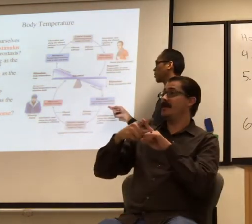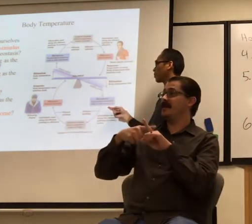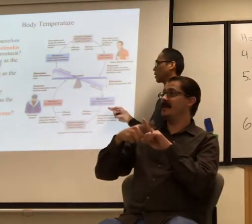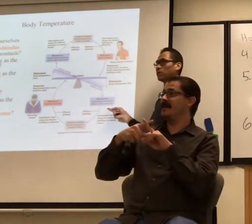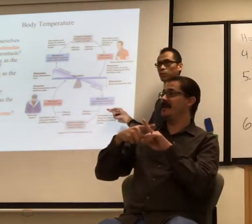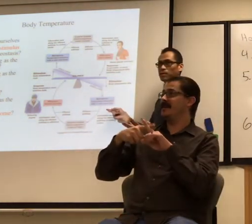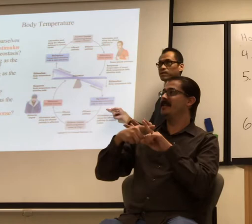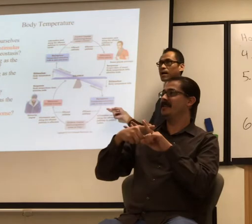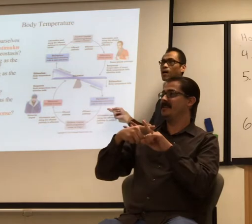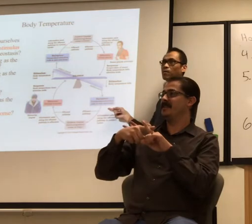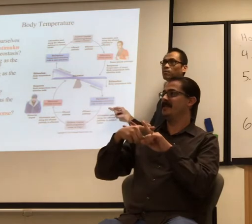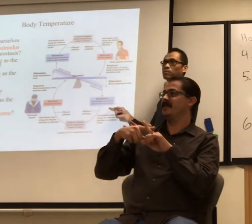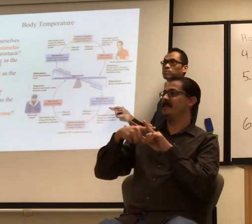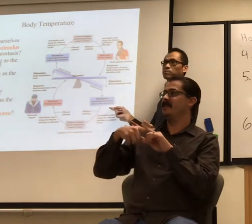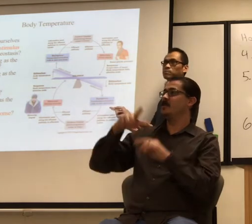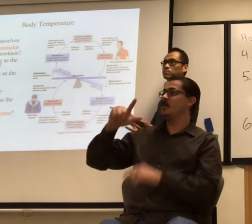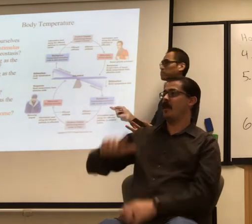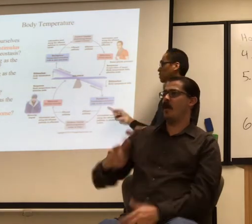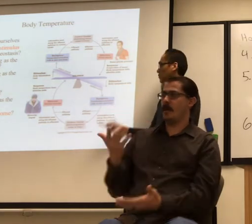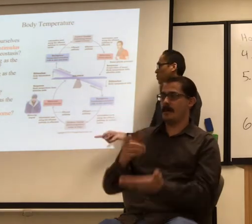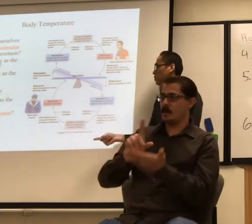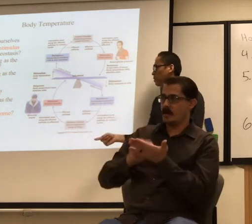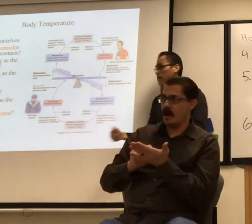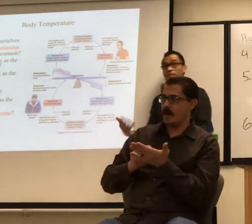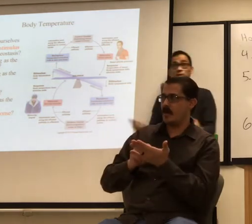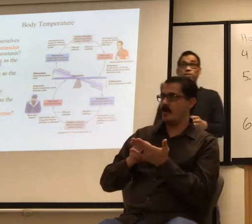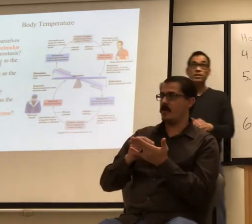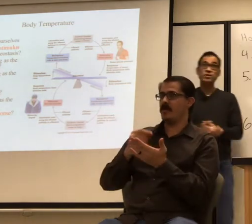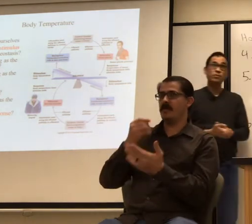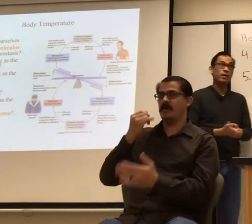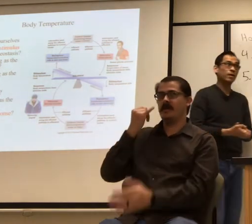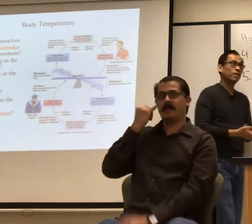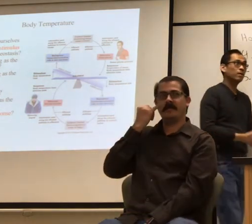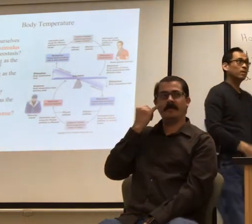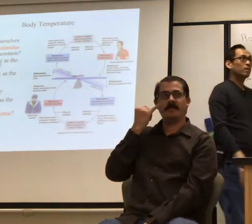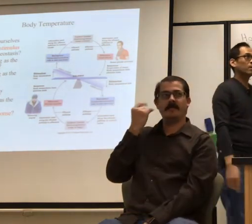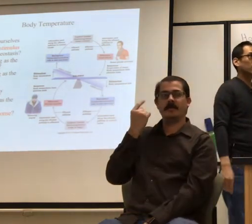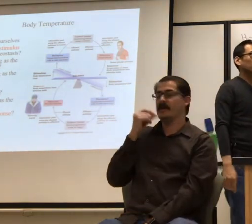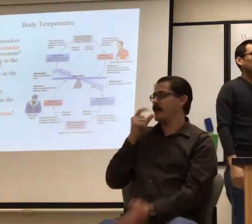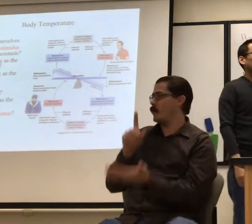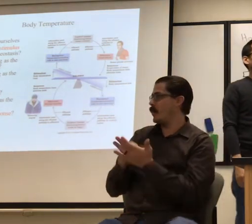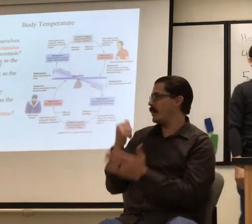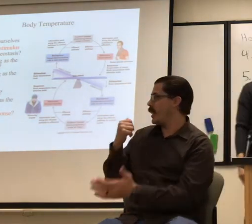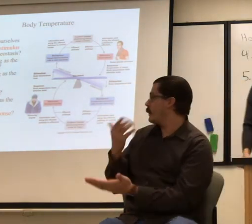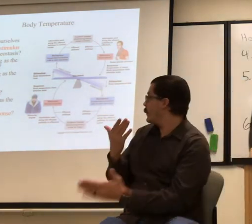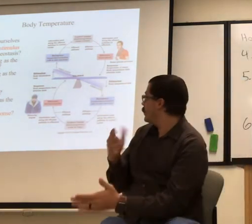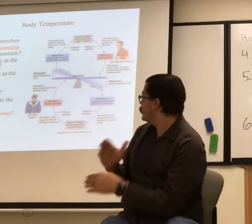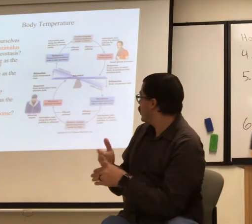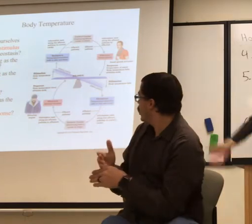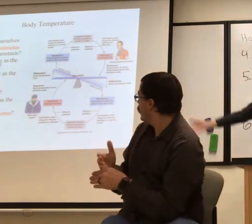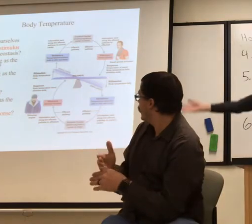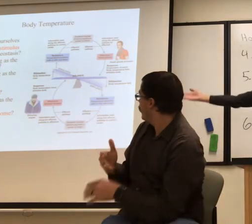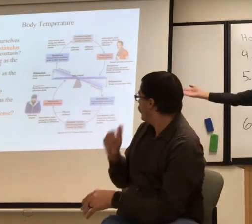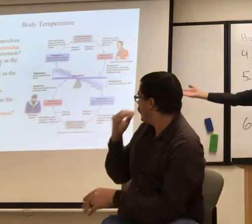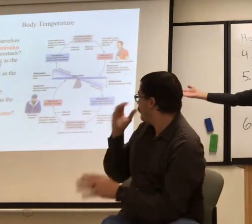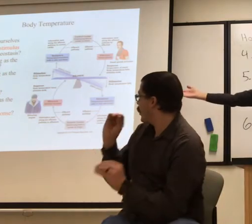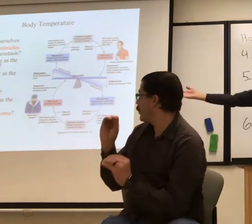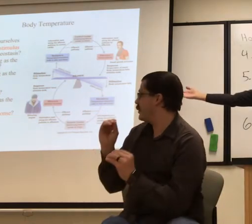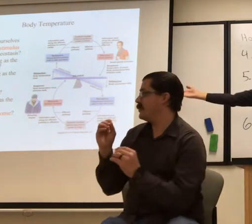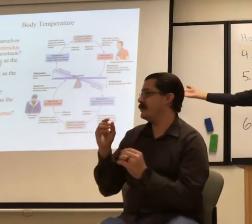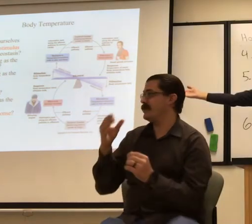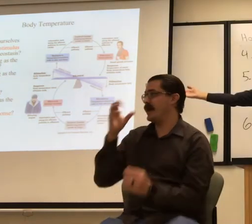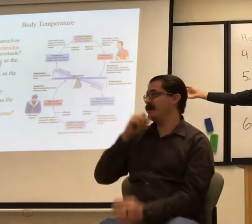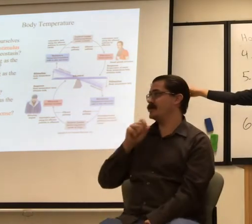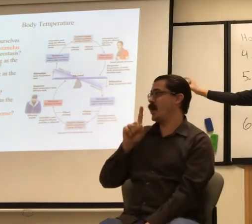your book, or maybe you printed it out. And if you did it, maybe someone next to you did. And if none of you did, I guess you gotta walk up